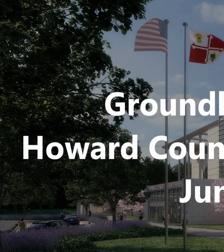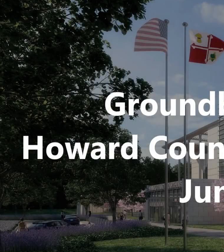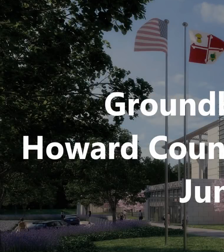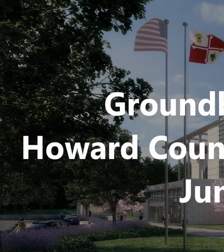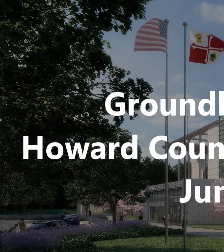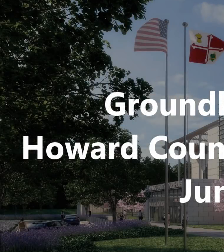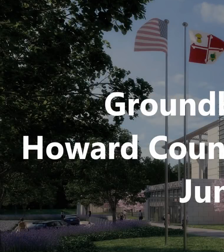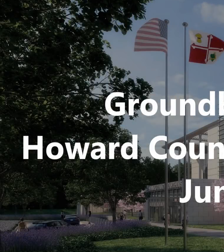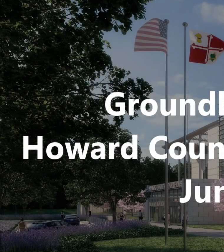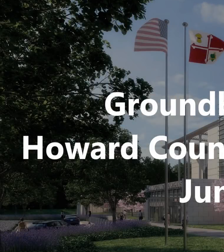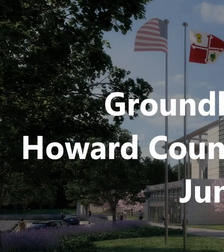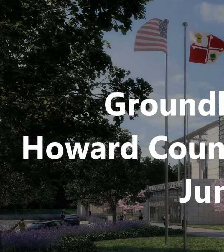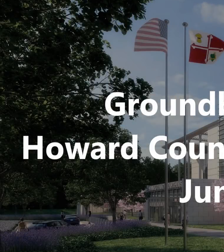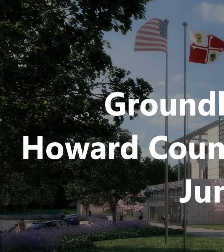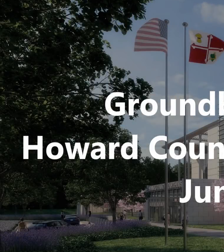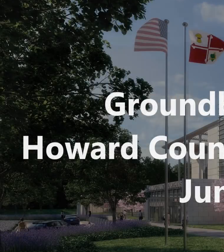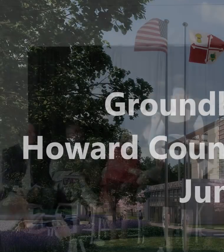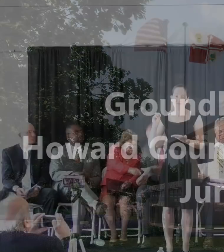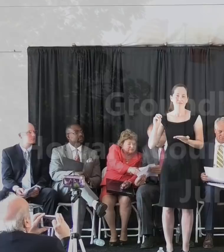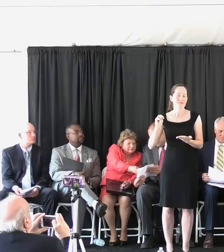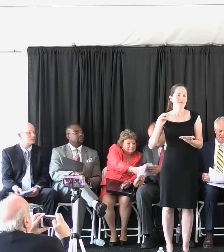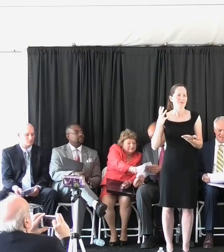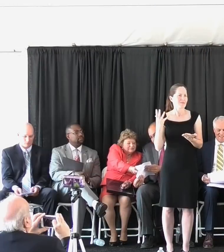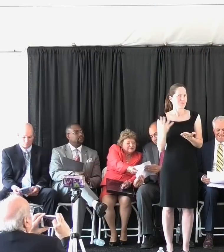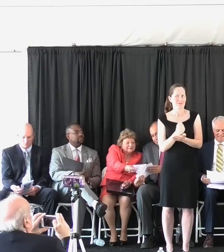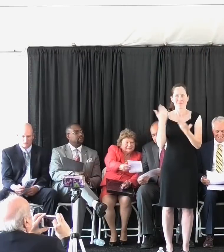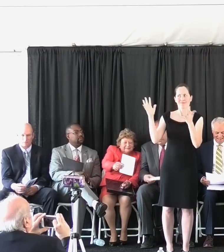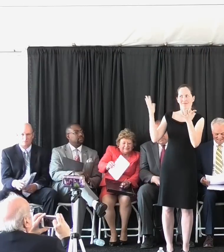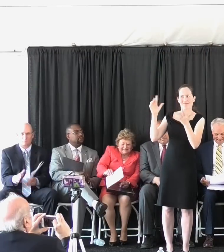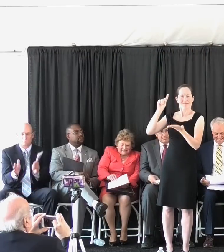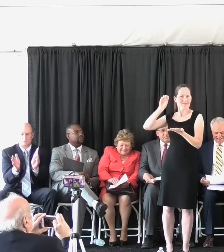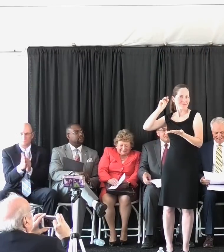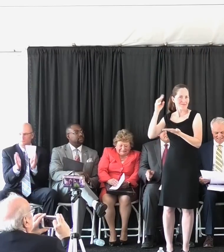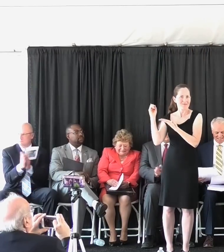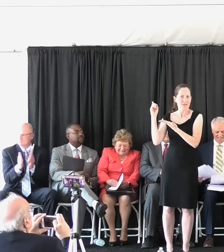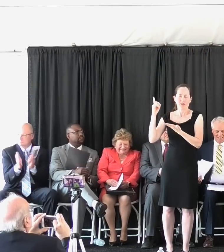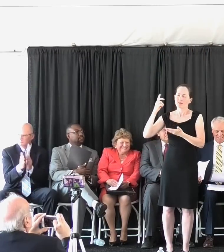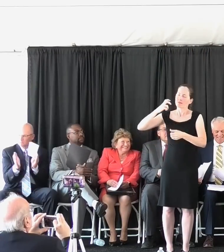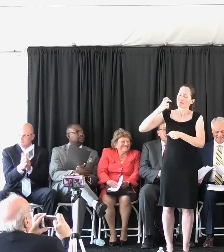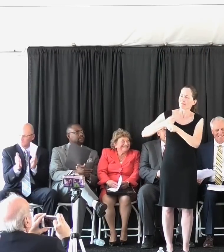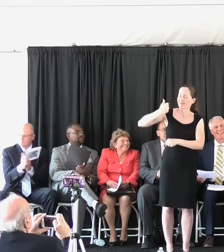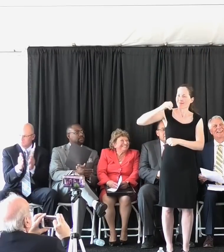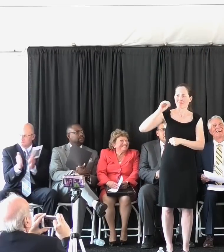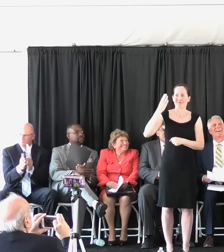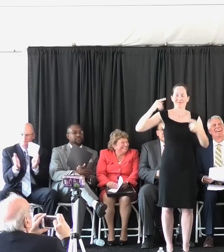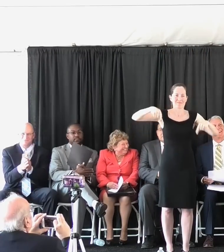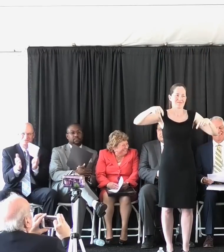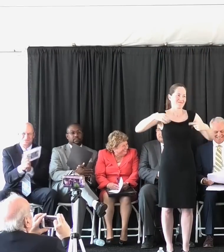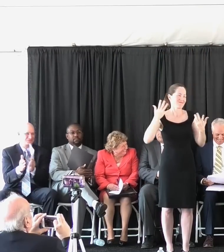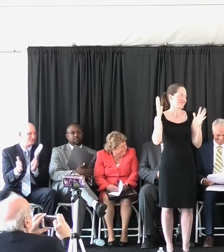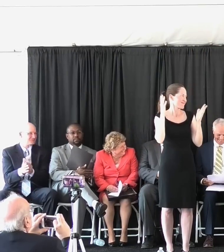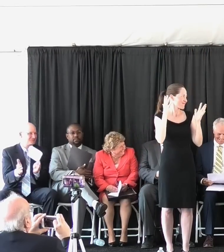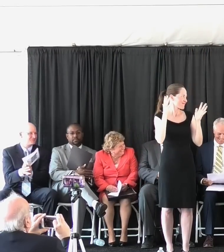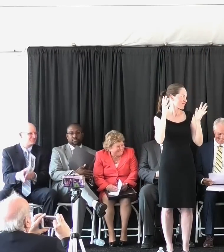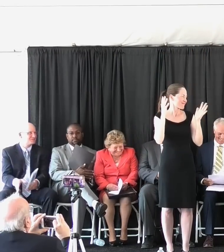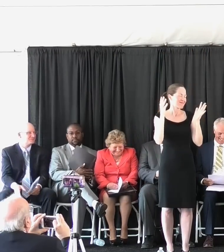Thank you so much, Tom, and let's give Tom a big round of applause for one of the hardest jobs here.